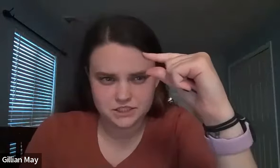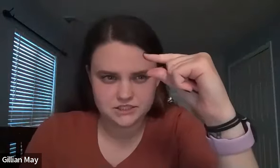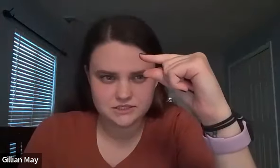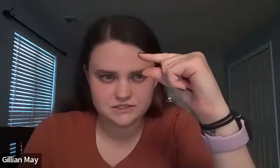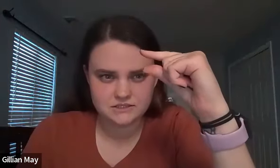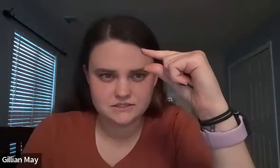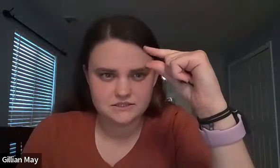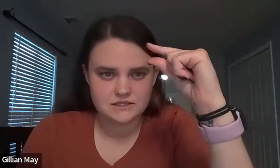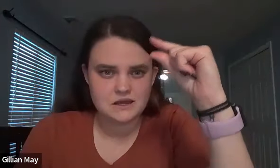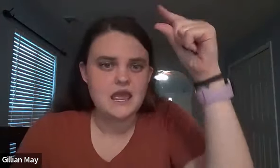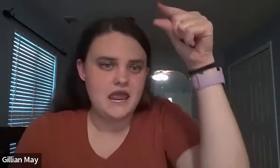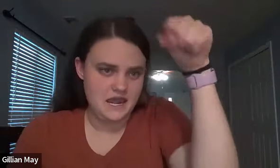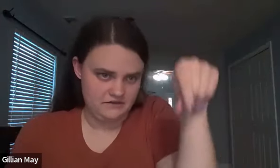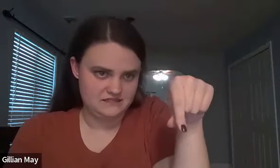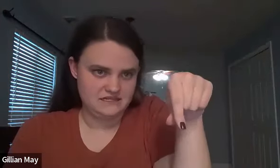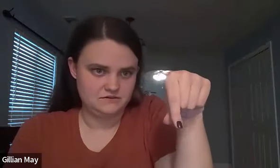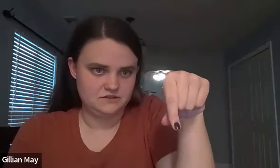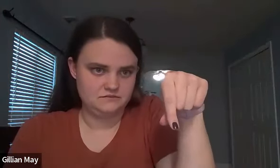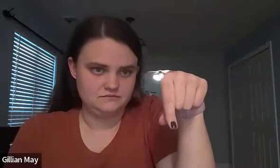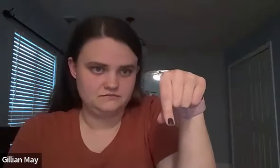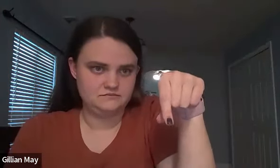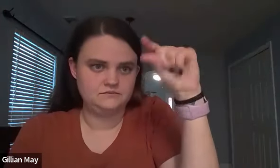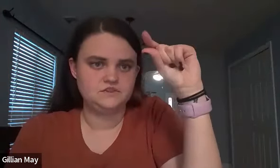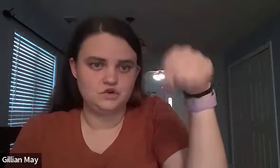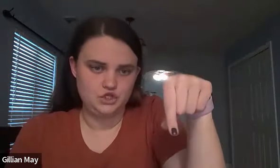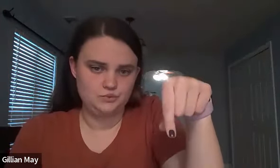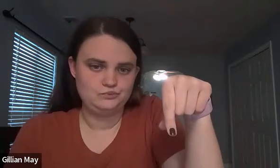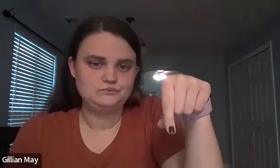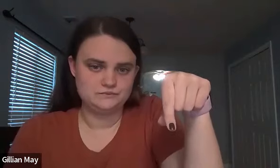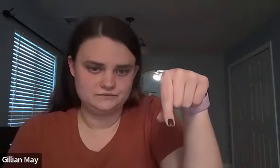pinch. And now that's down too. So our Q.